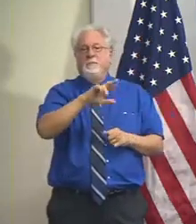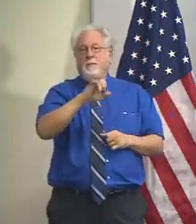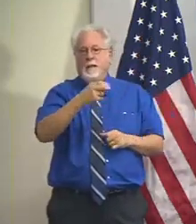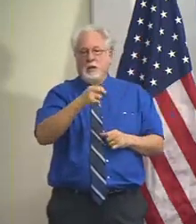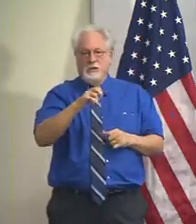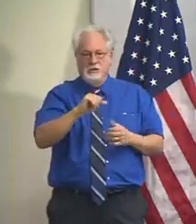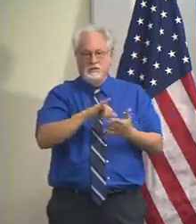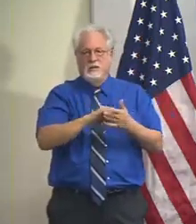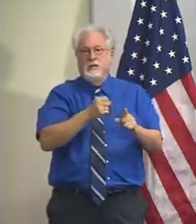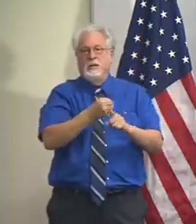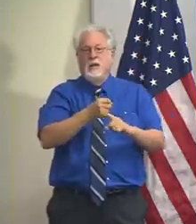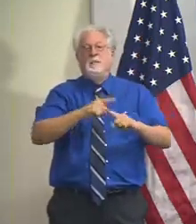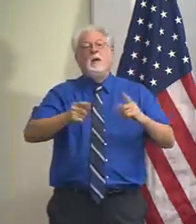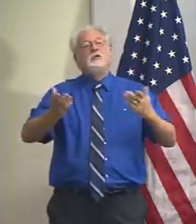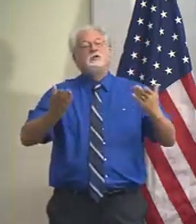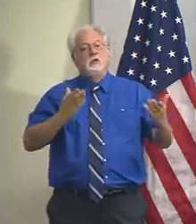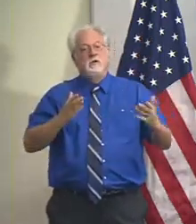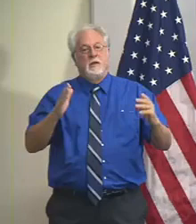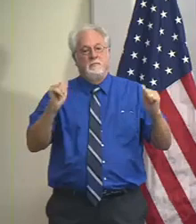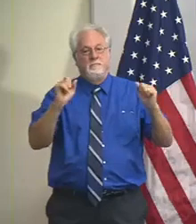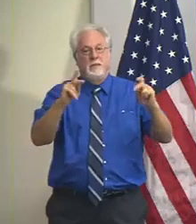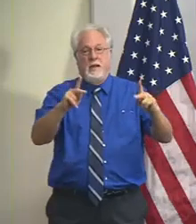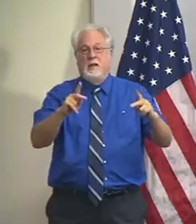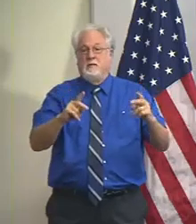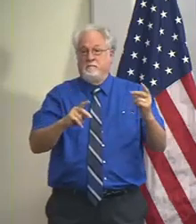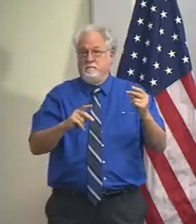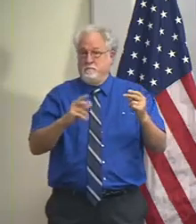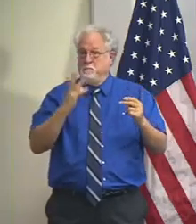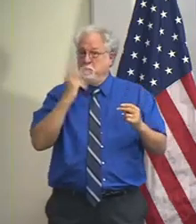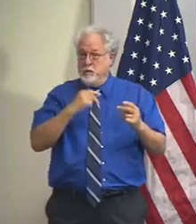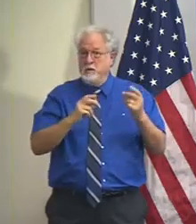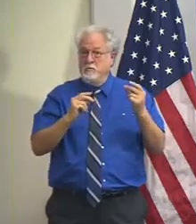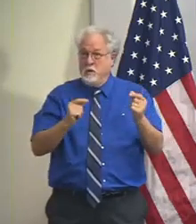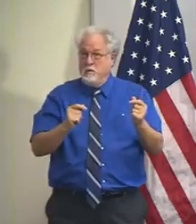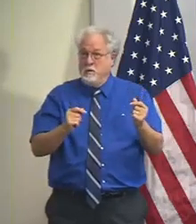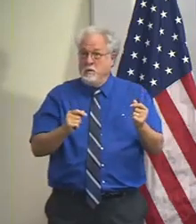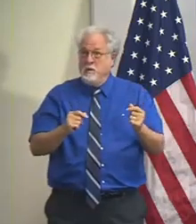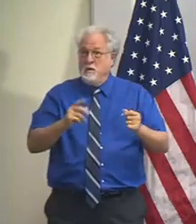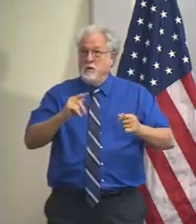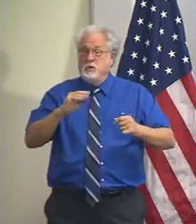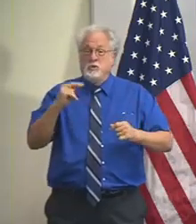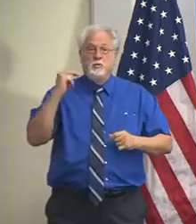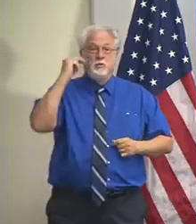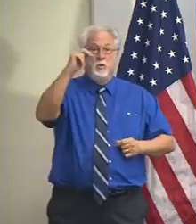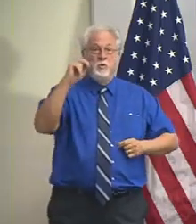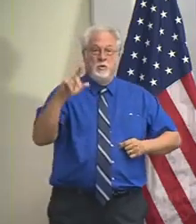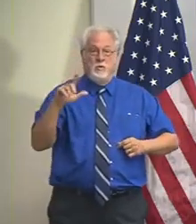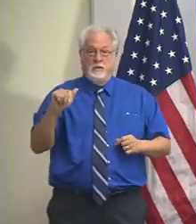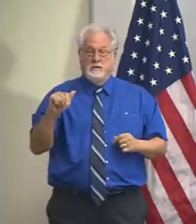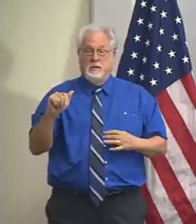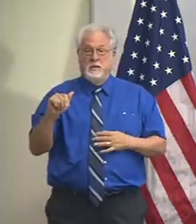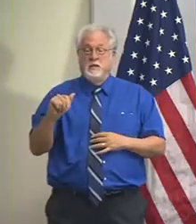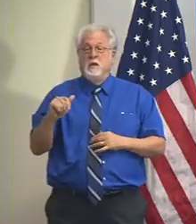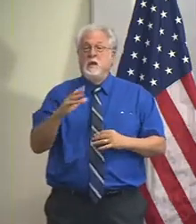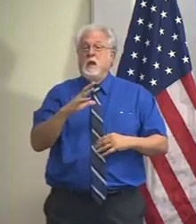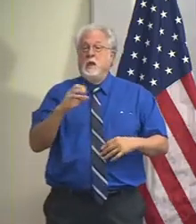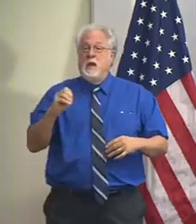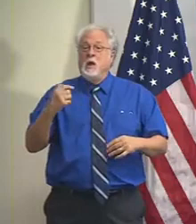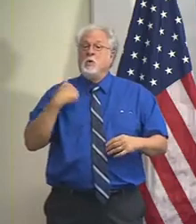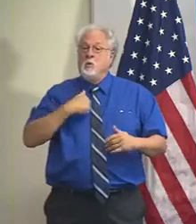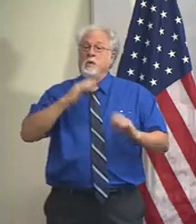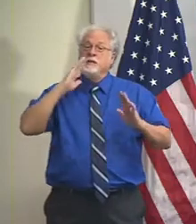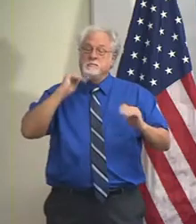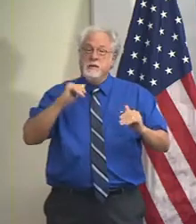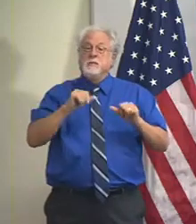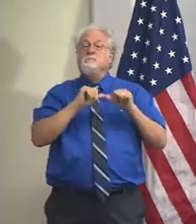impacted. But service is being restored fairly rapidly to North Louisiana, and we expect